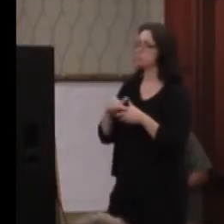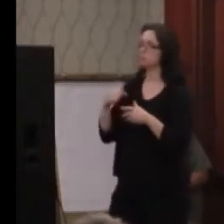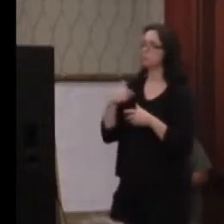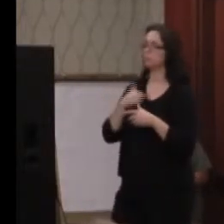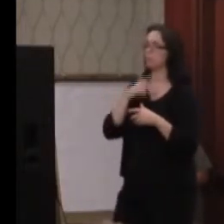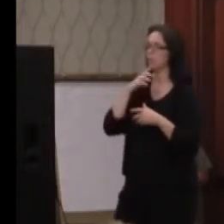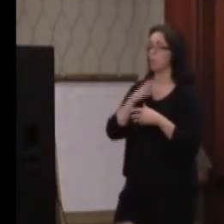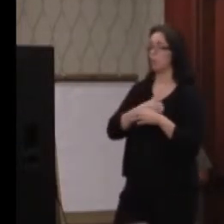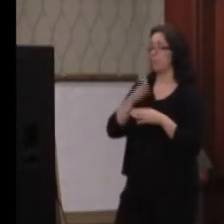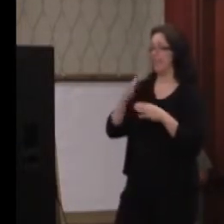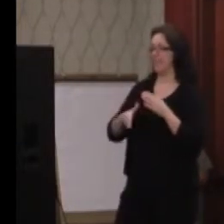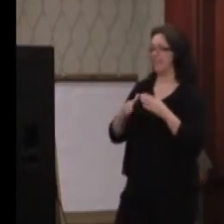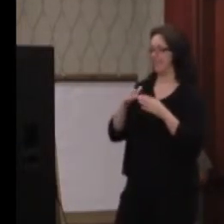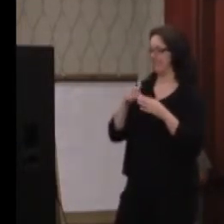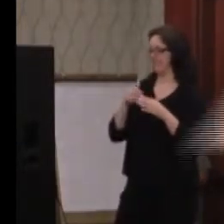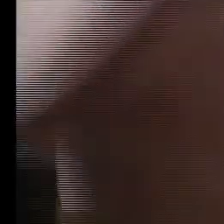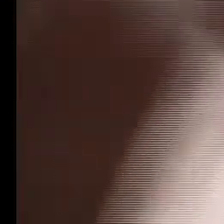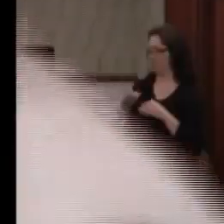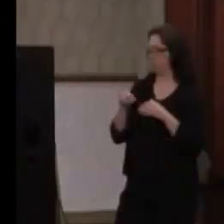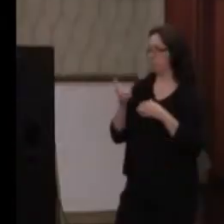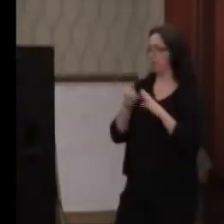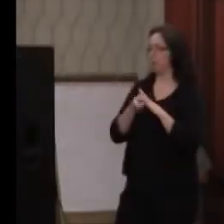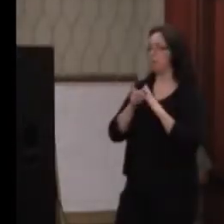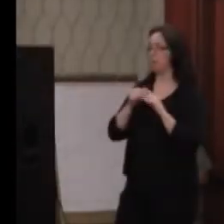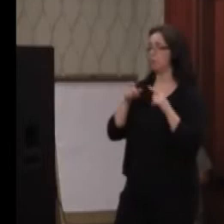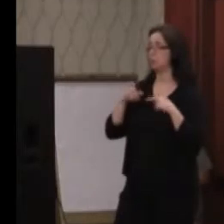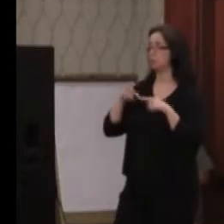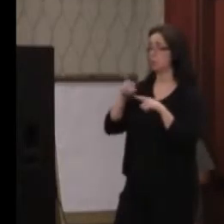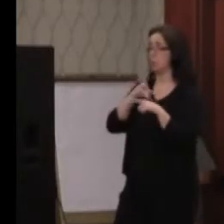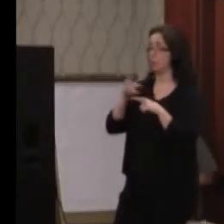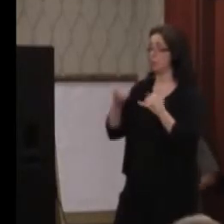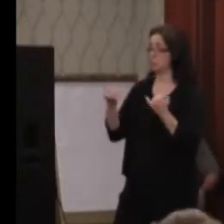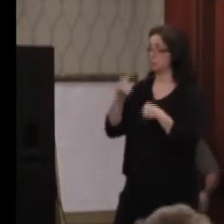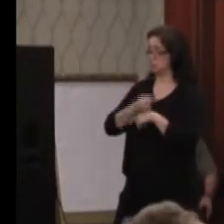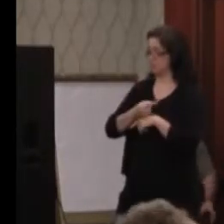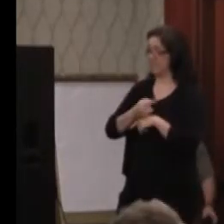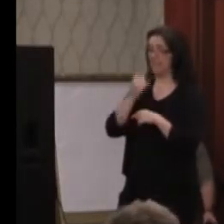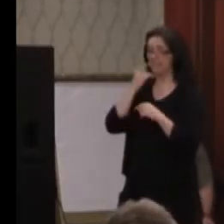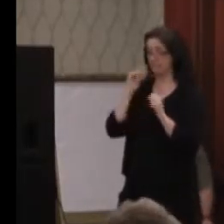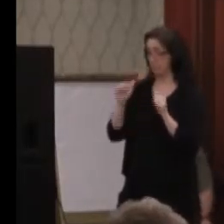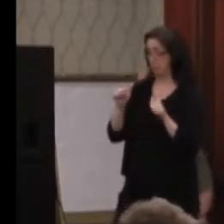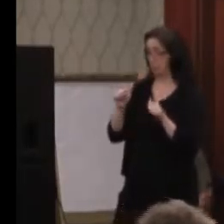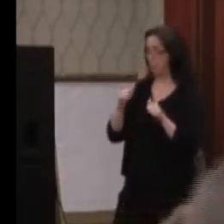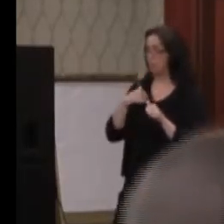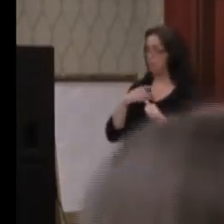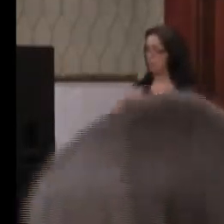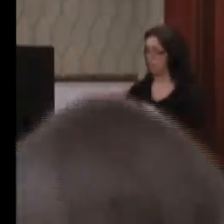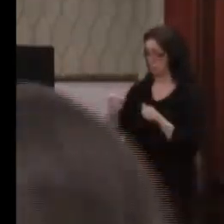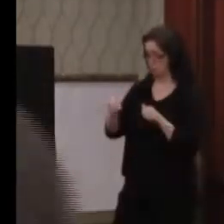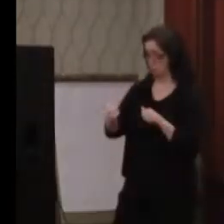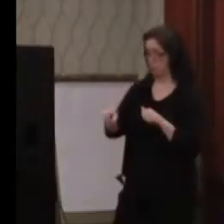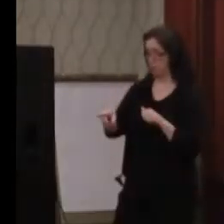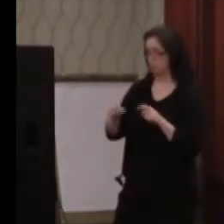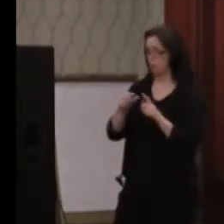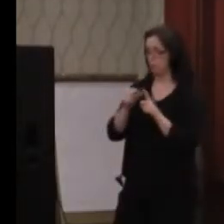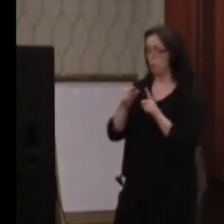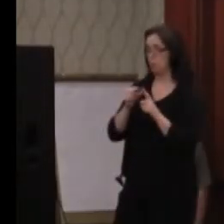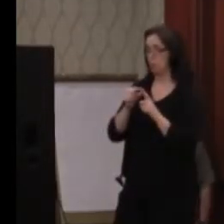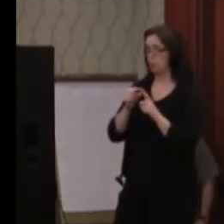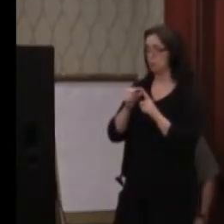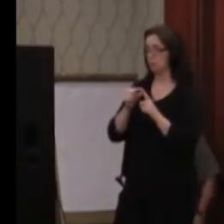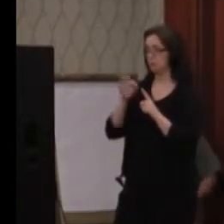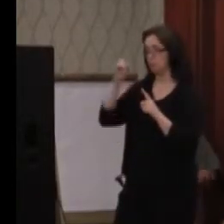going to end here in just the next few moments. But during the weekend, today if possible, I'd like for you to put those words of